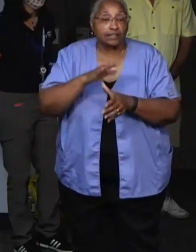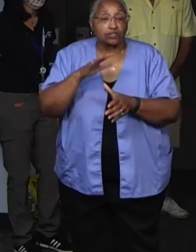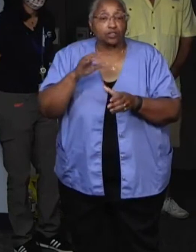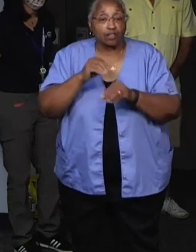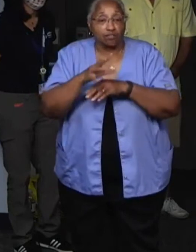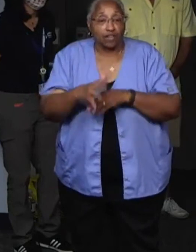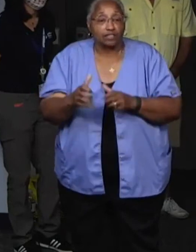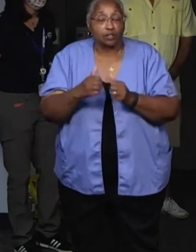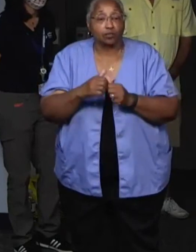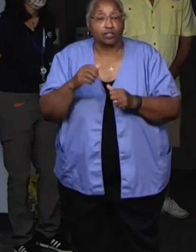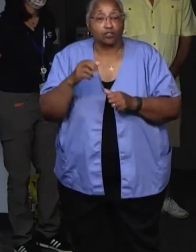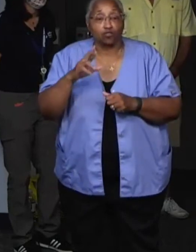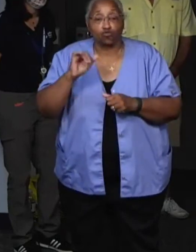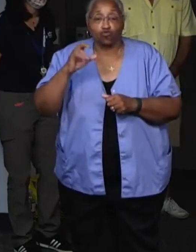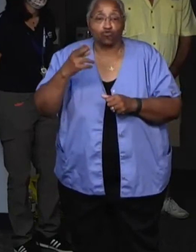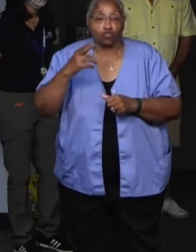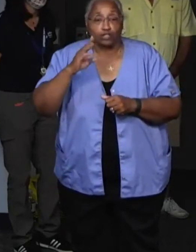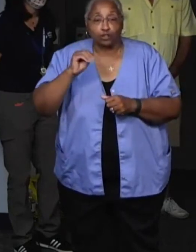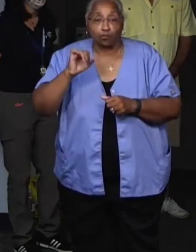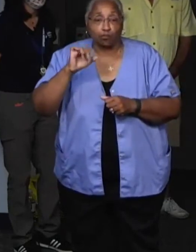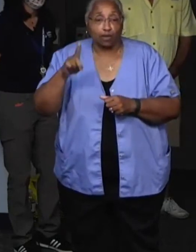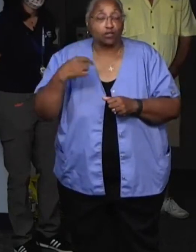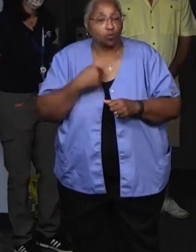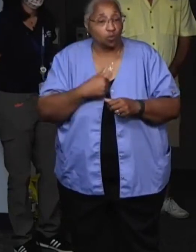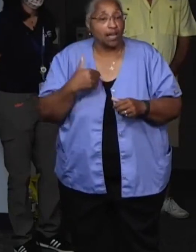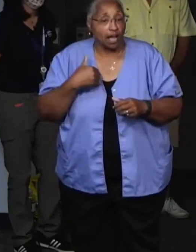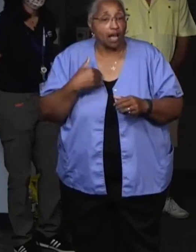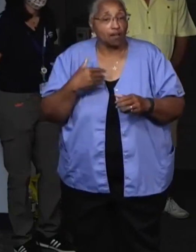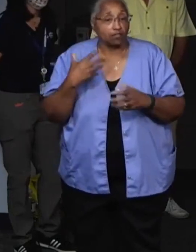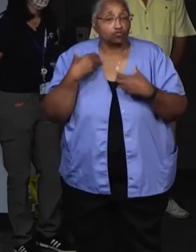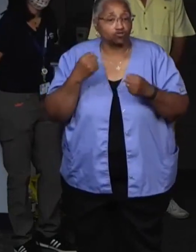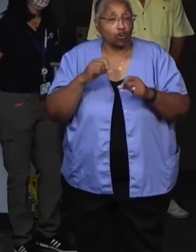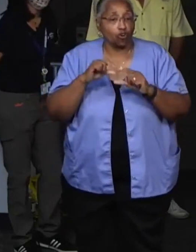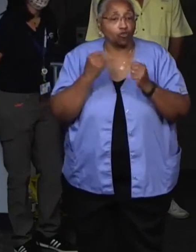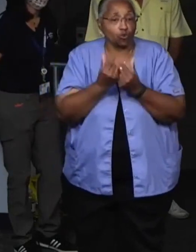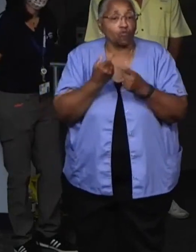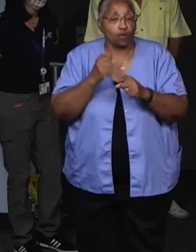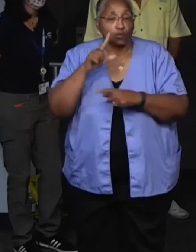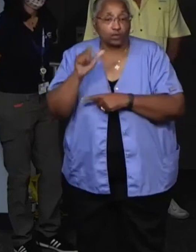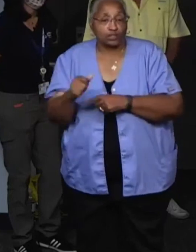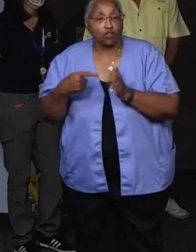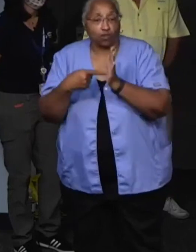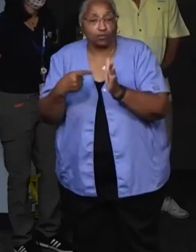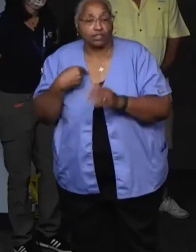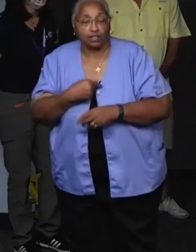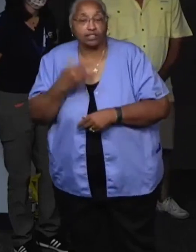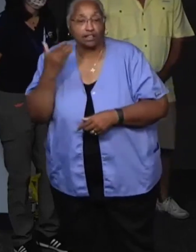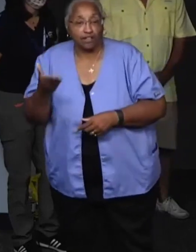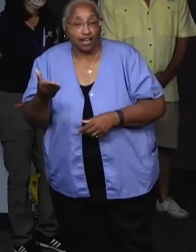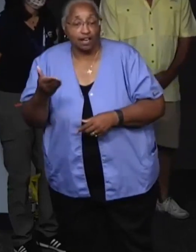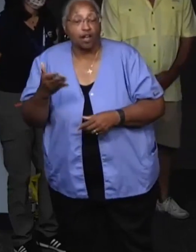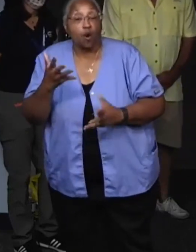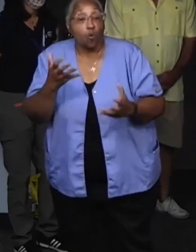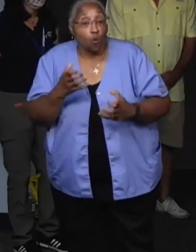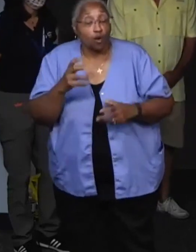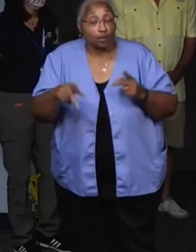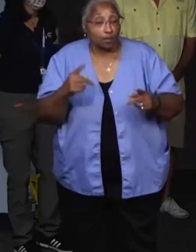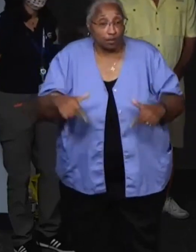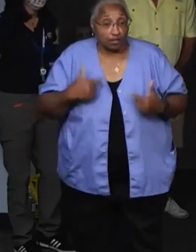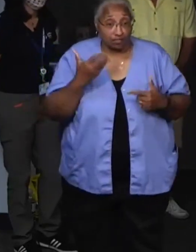and I think we have a very strong delegation. So I just want the residents to know we're going to continue to fight for your protection, that you